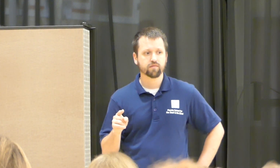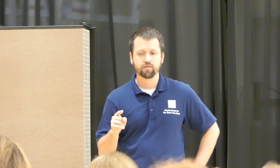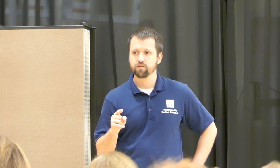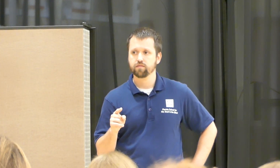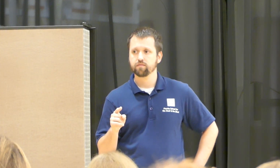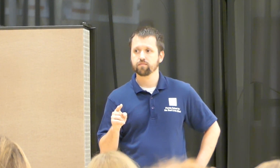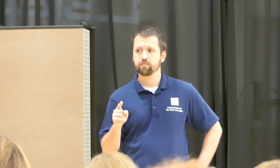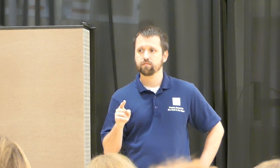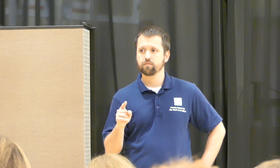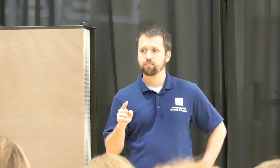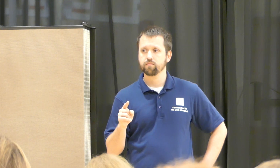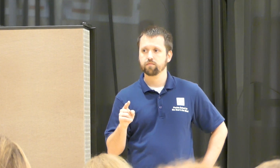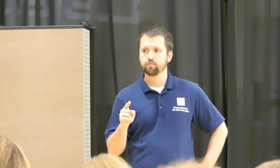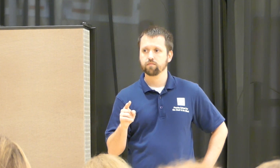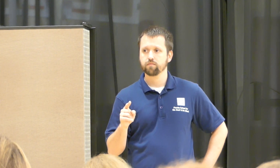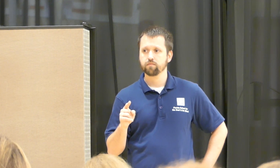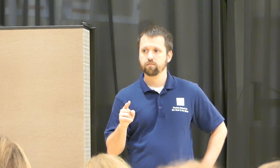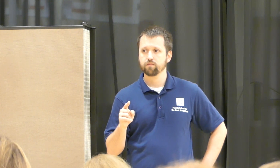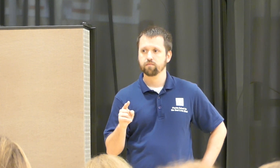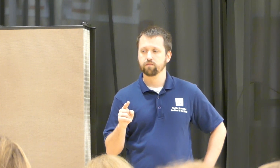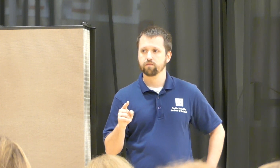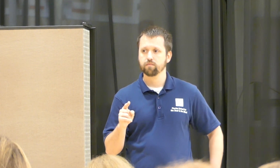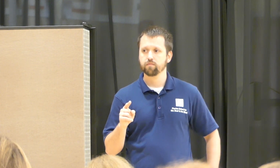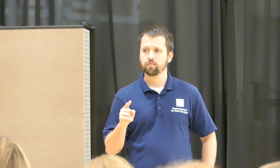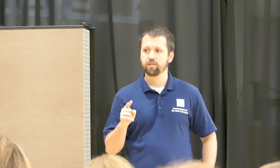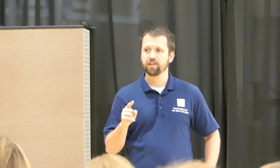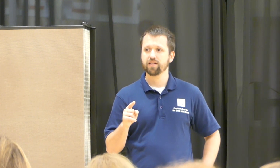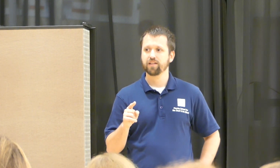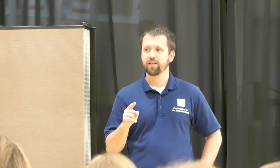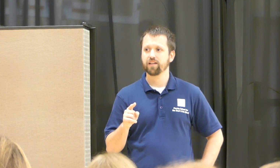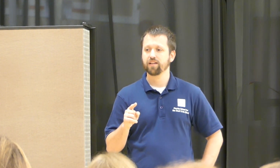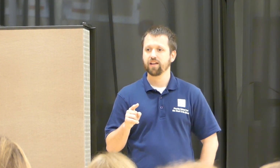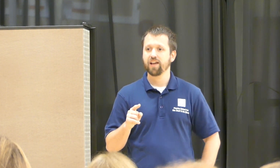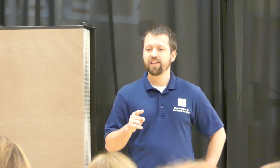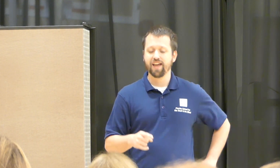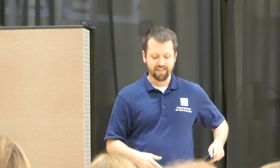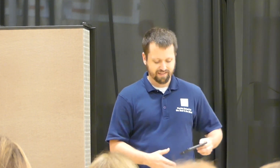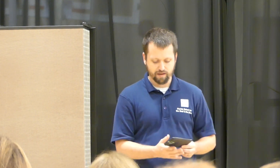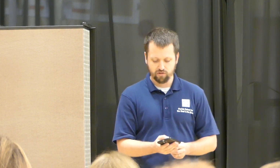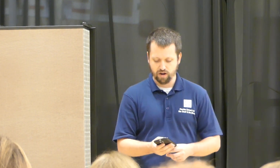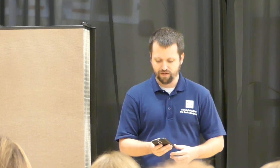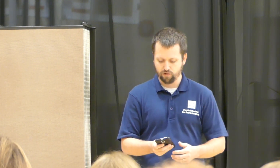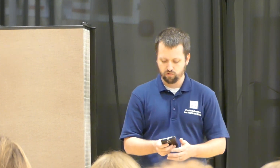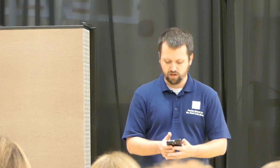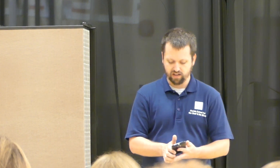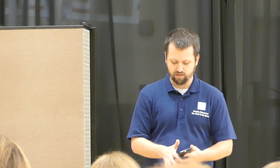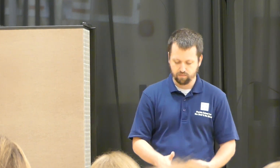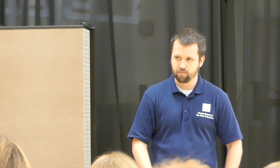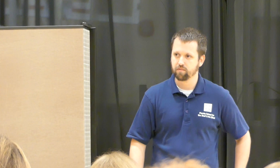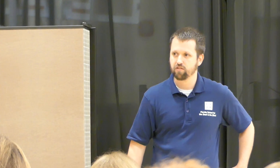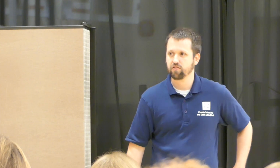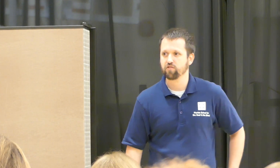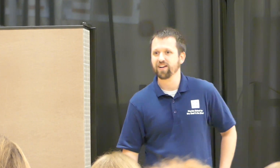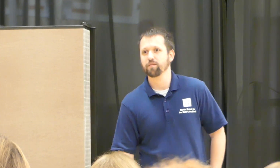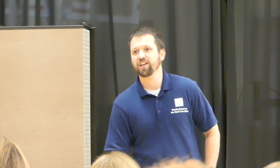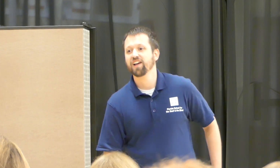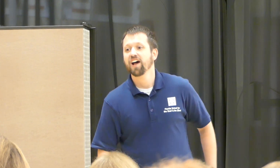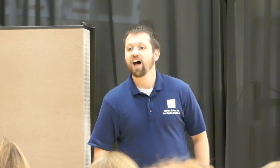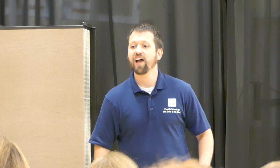that people in blind people know each other more. Yes. I'm sorry, my phone's ringing. It's